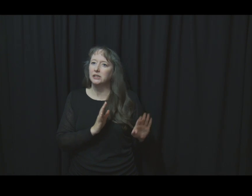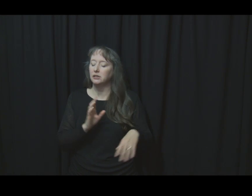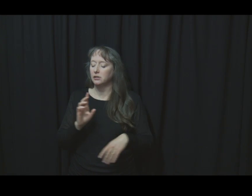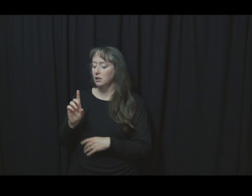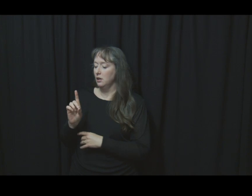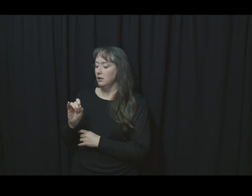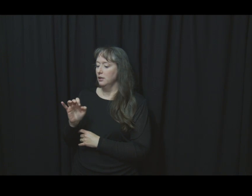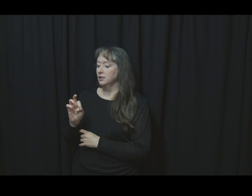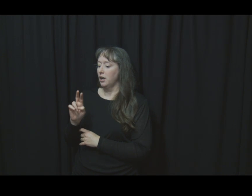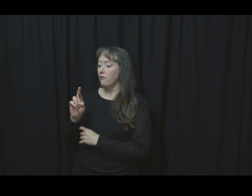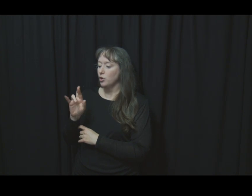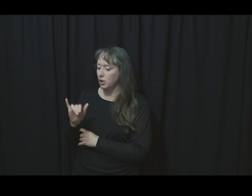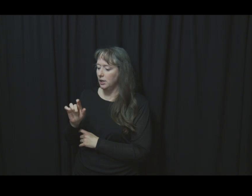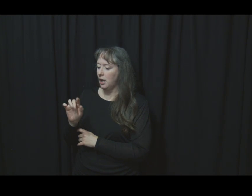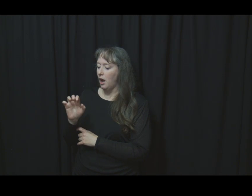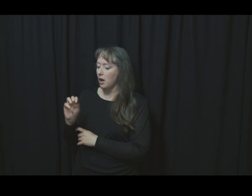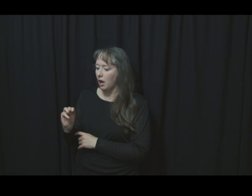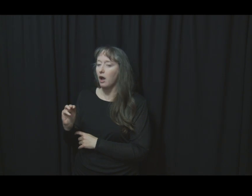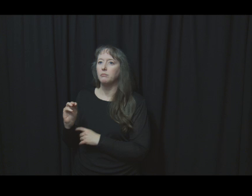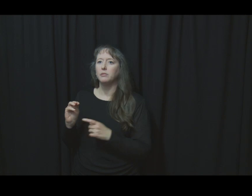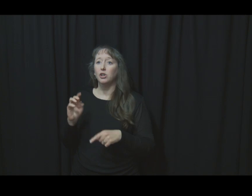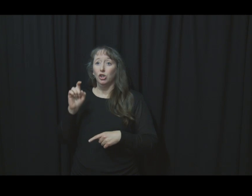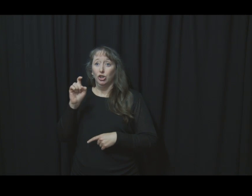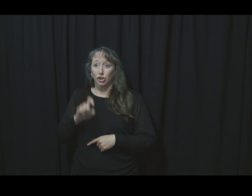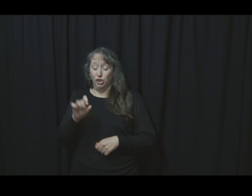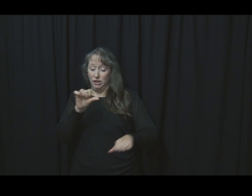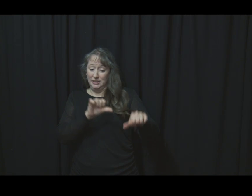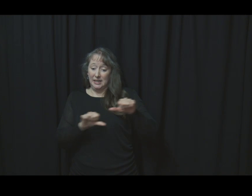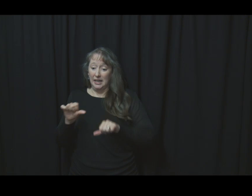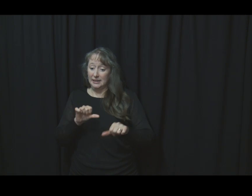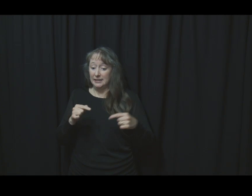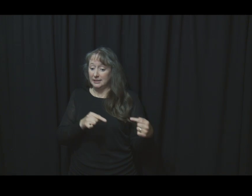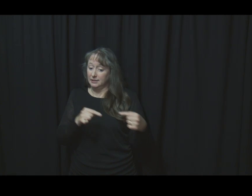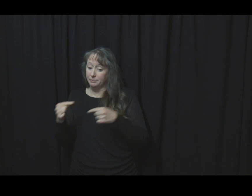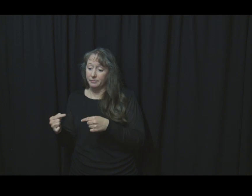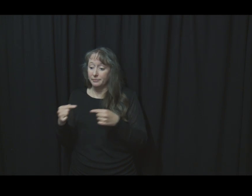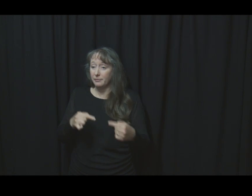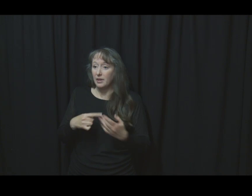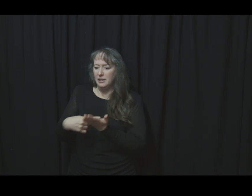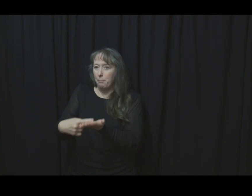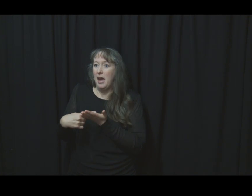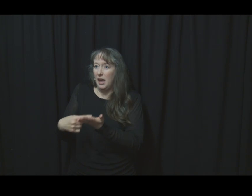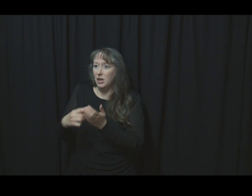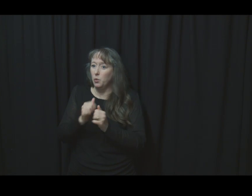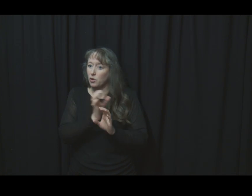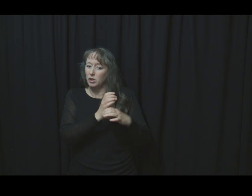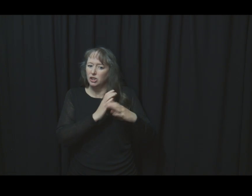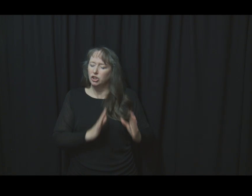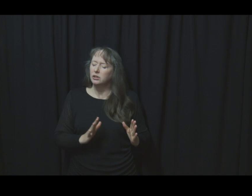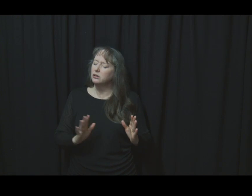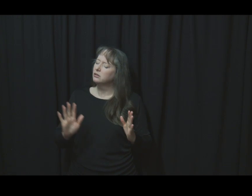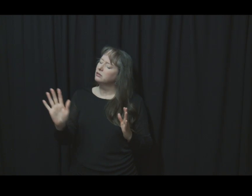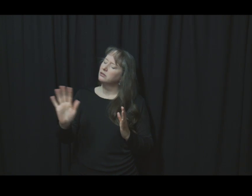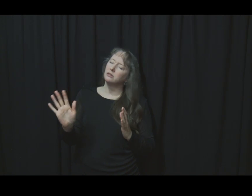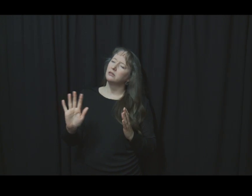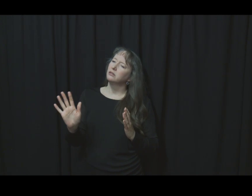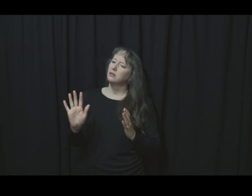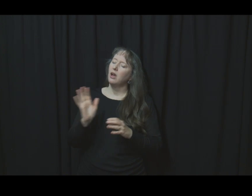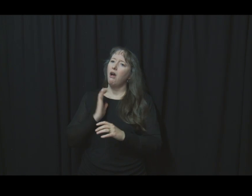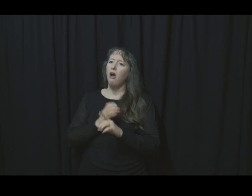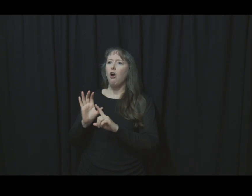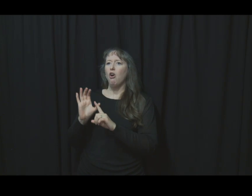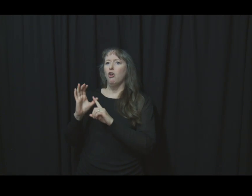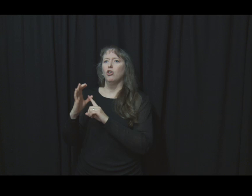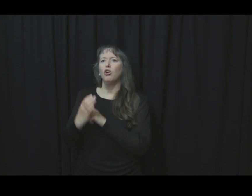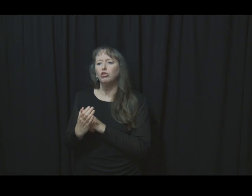websites, should scientists debate creationists? You know, right here I believe there's a gross misrepresentation in our culture. We're seeing